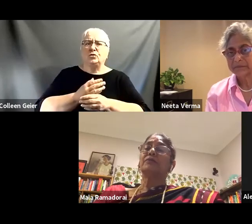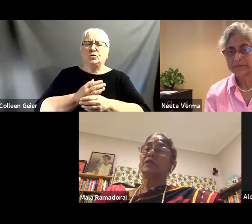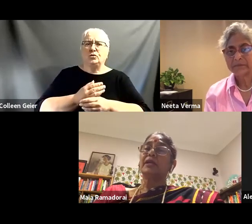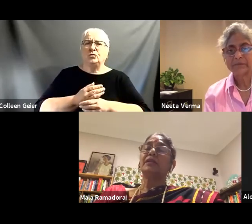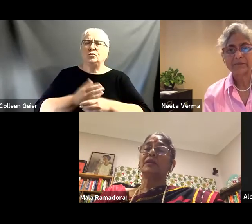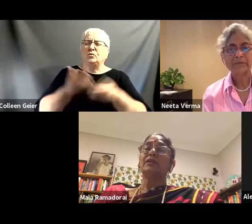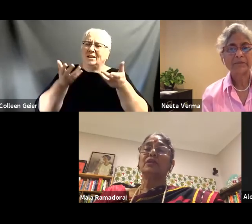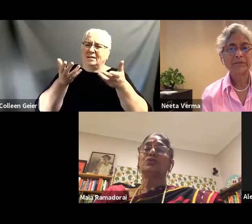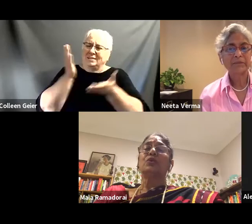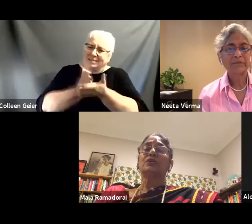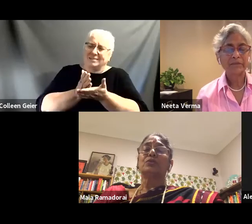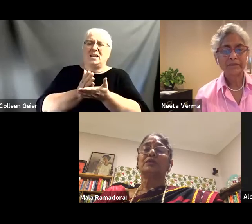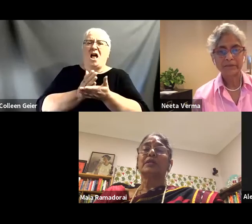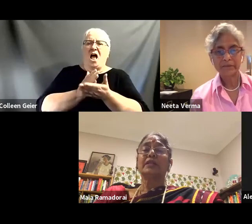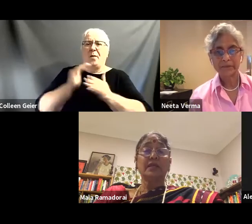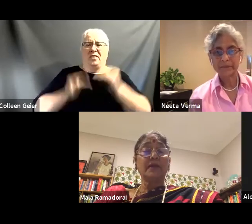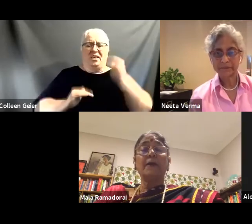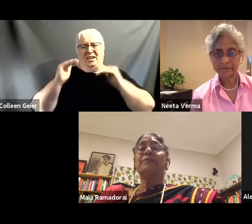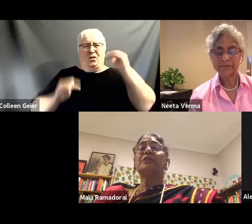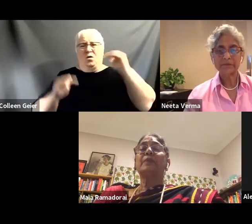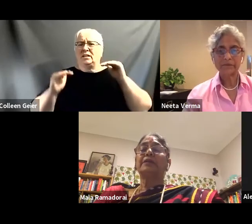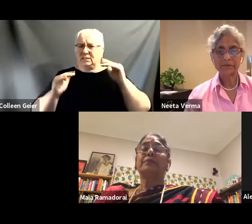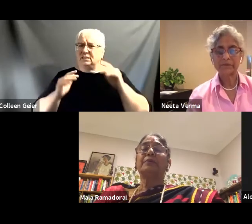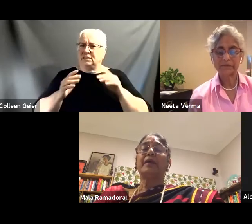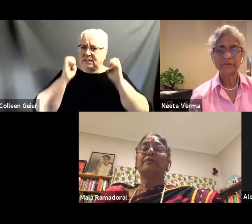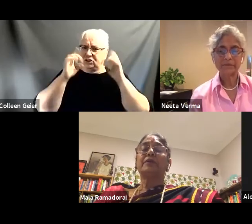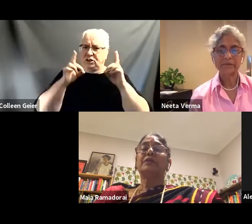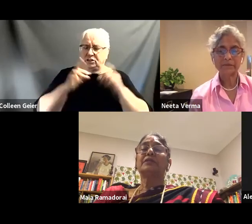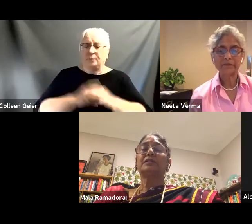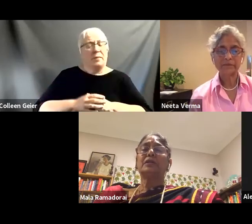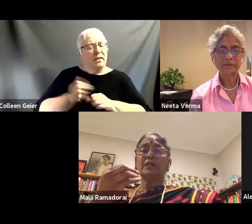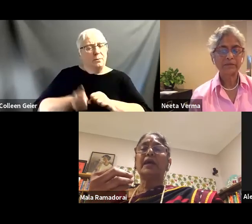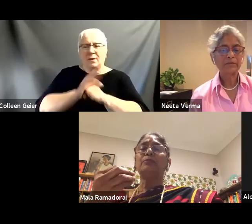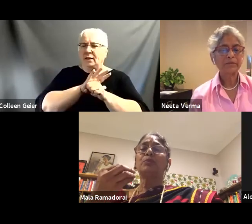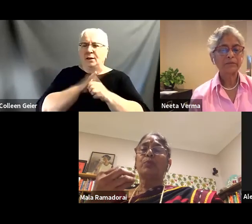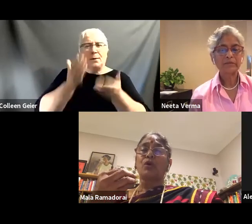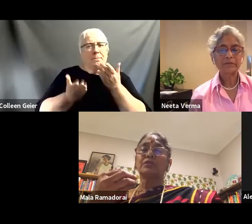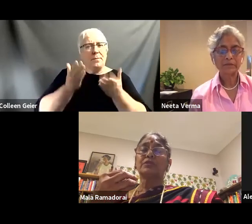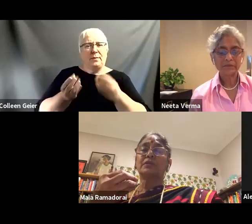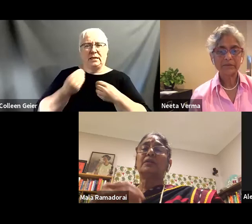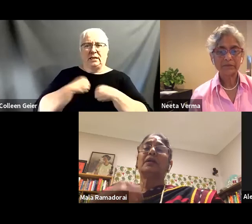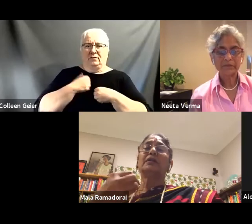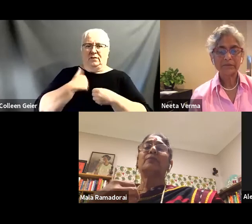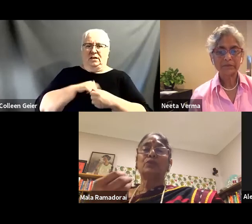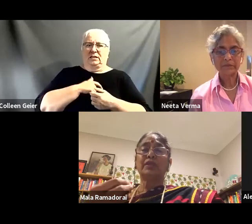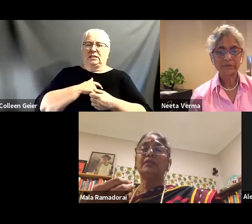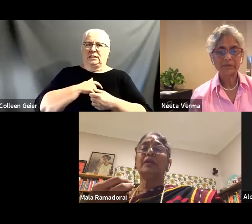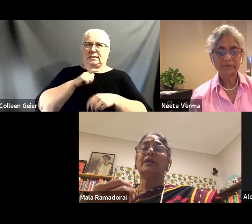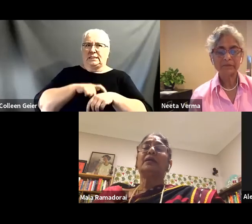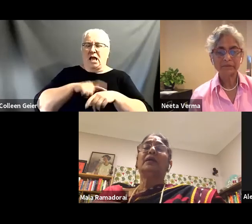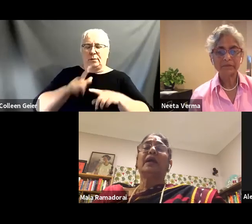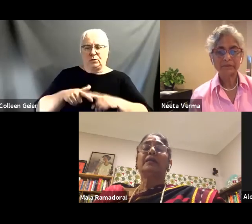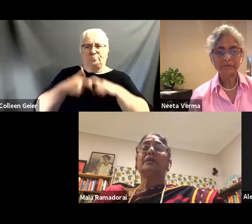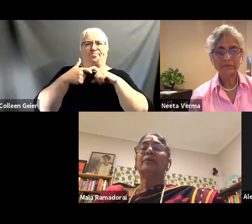is something we really, really need to work towards. And I think this pandemic may have given us a time to pause, a time to